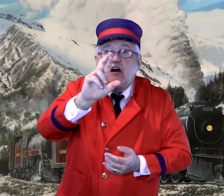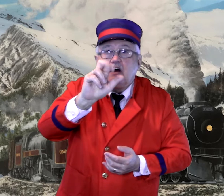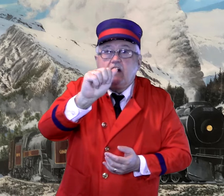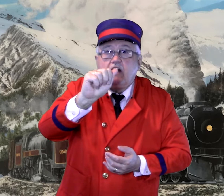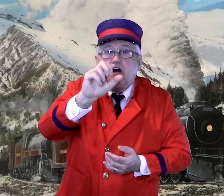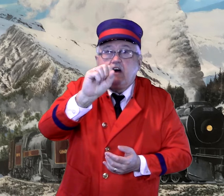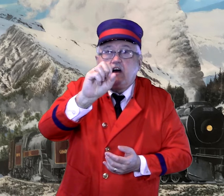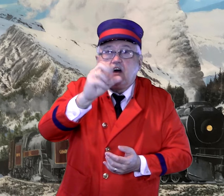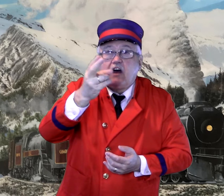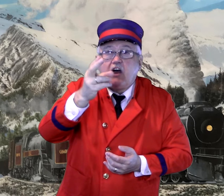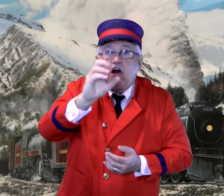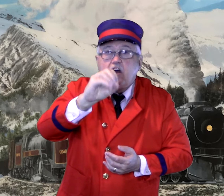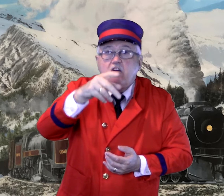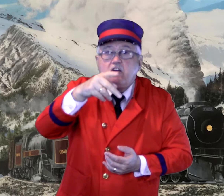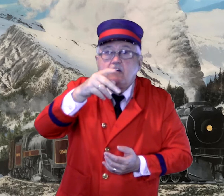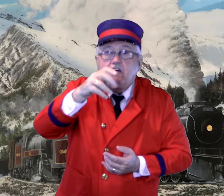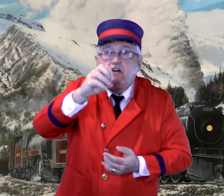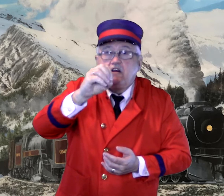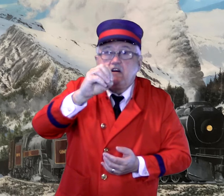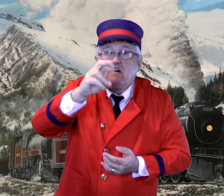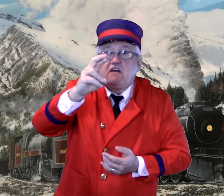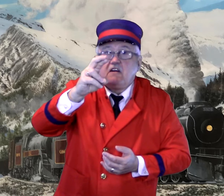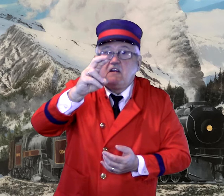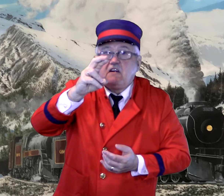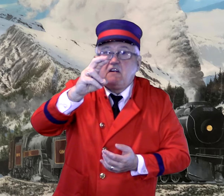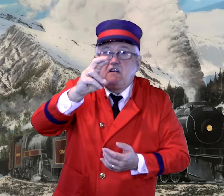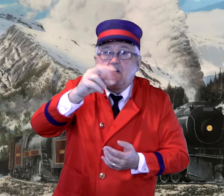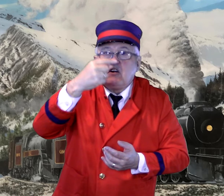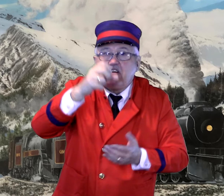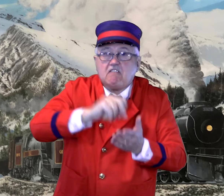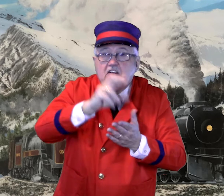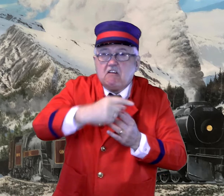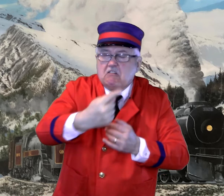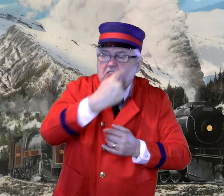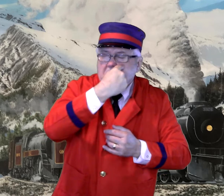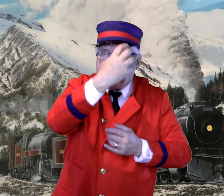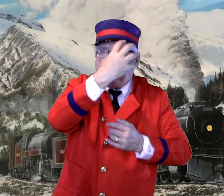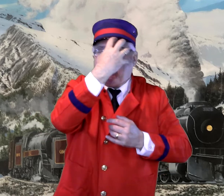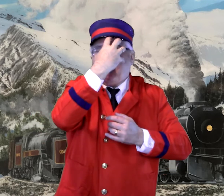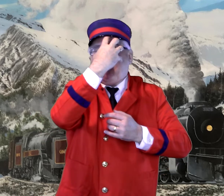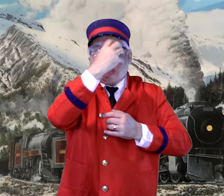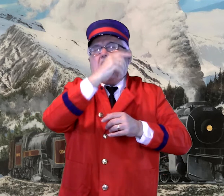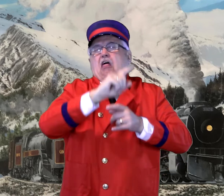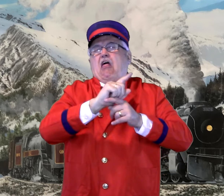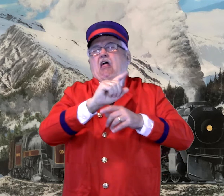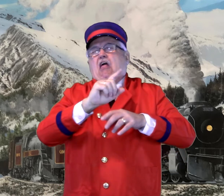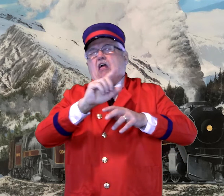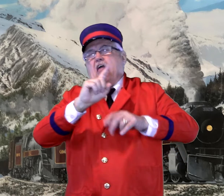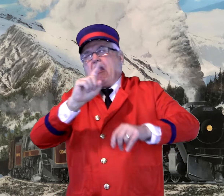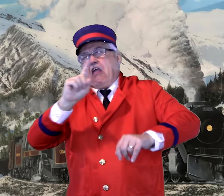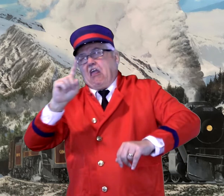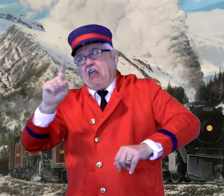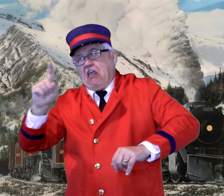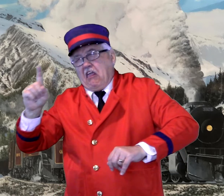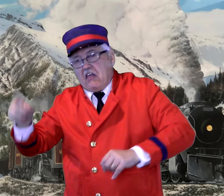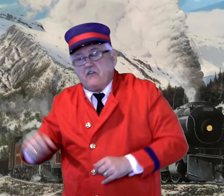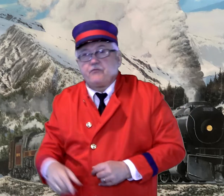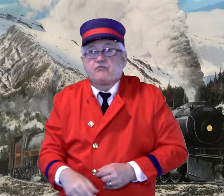green jumper, why, that would be a grasshopper. That grasshopper hit him right in the cheek. His eye was swollen shut, and back